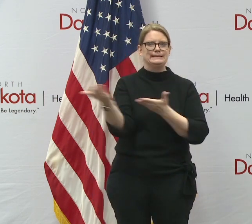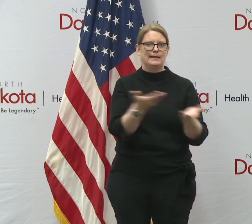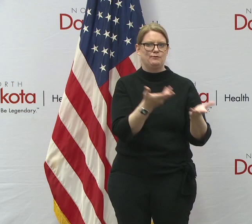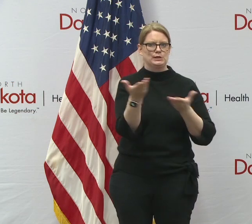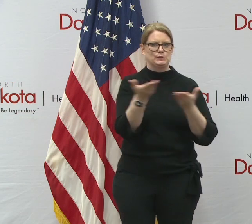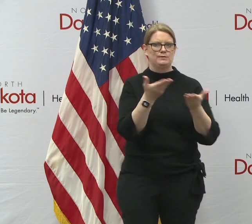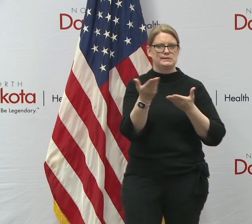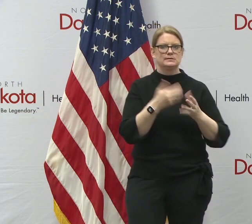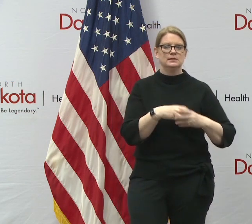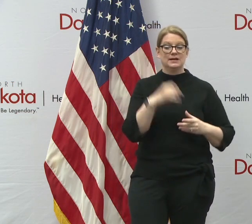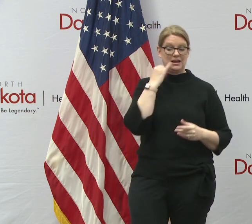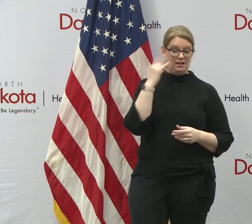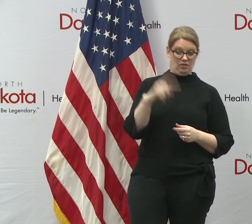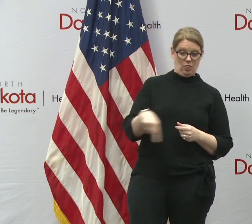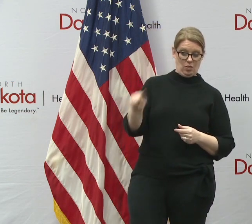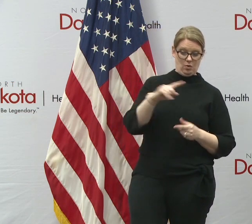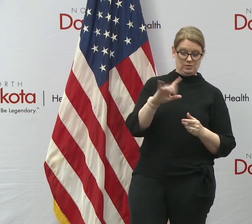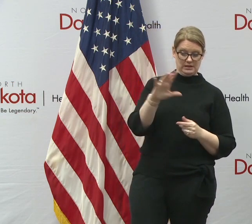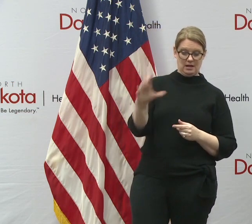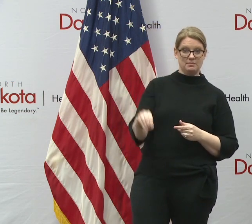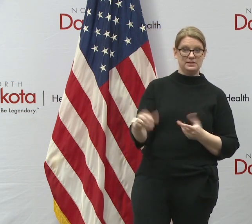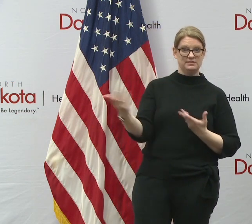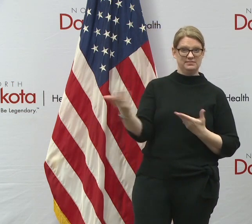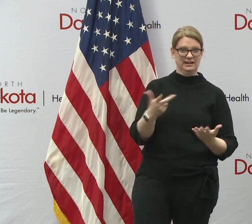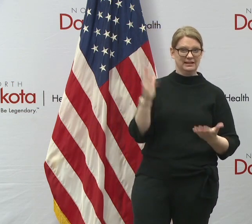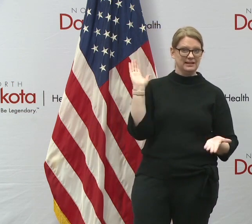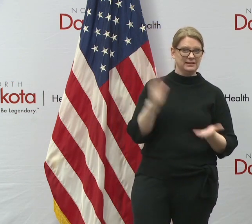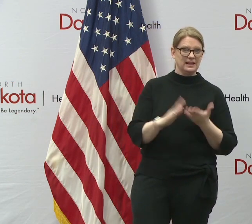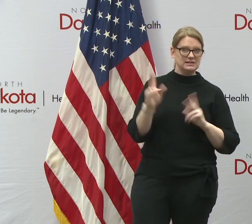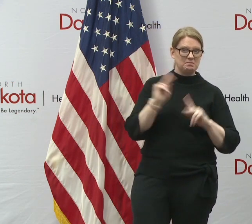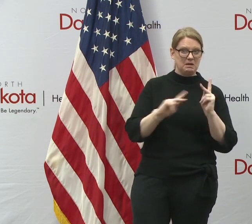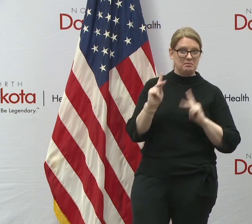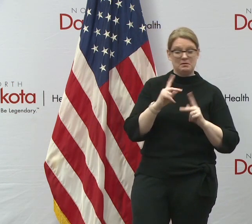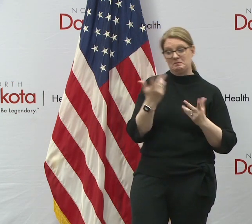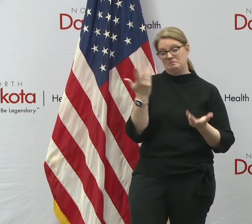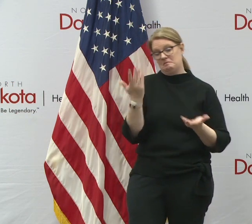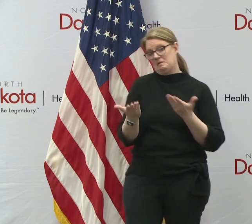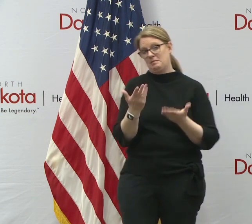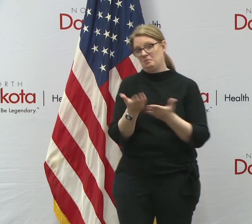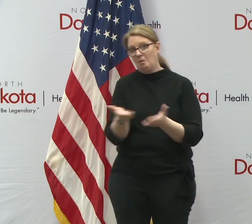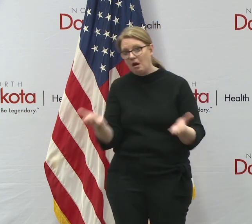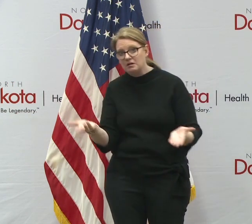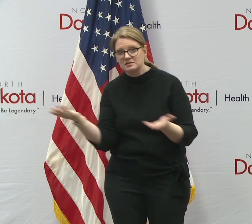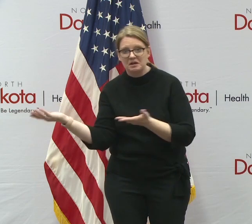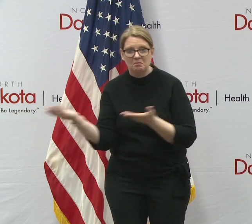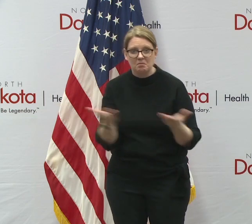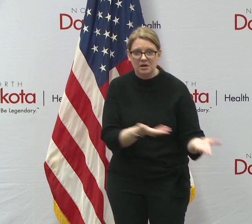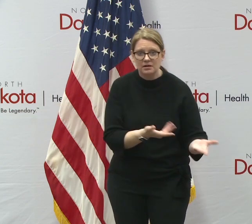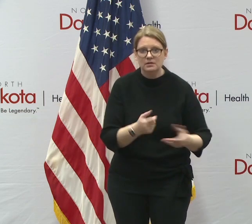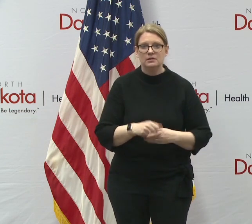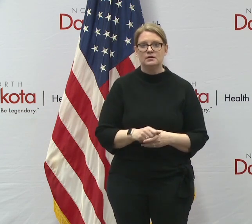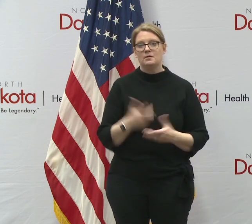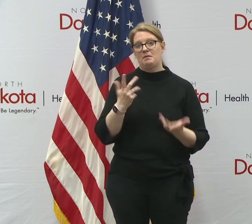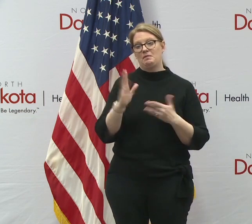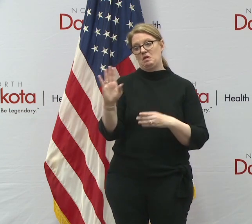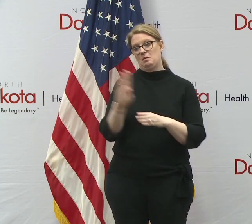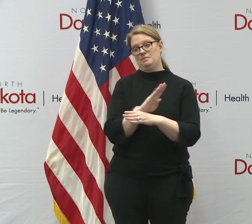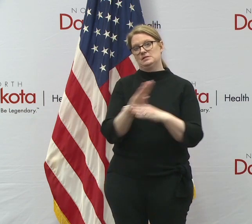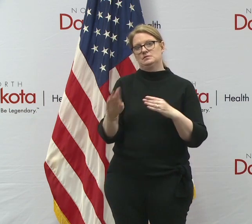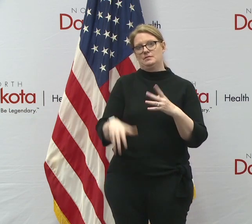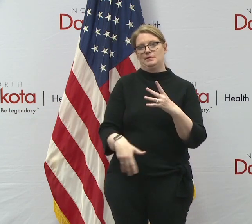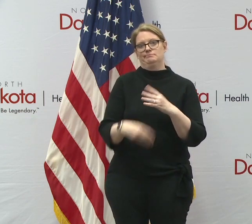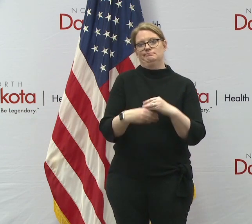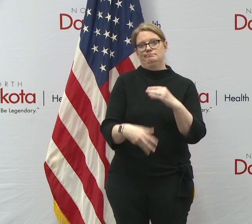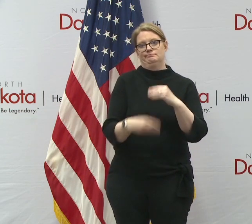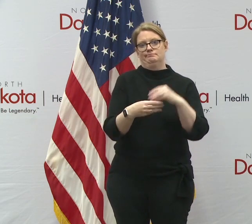if those companies are hauling less people, maybe they could haul more product as a way to, have their business actually be growing during this time period as opposed